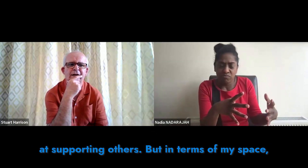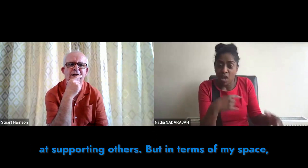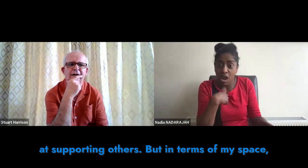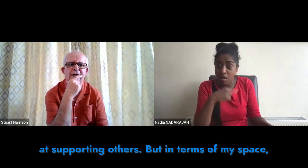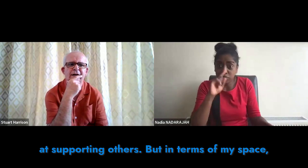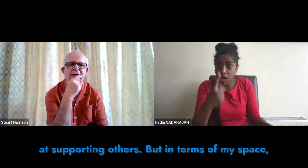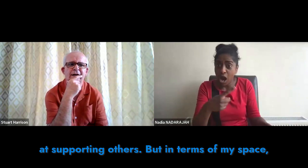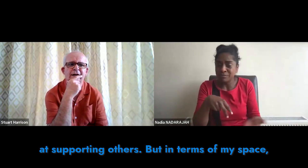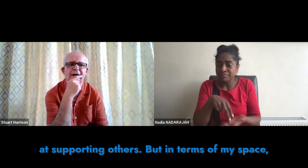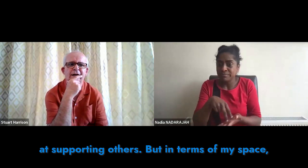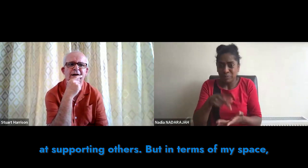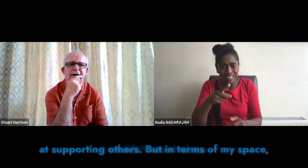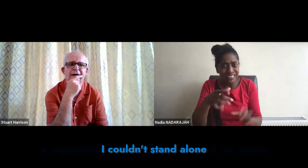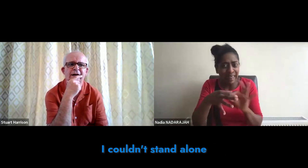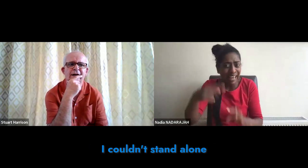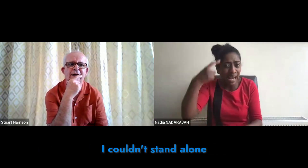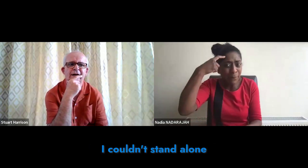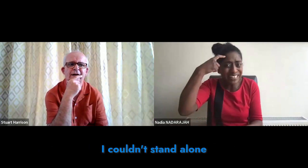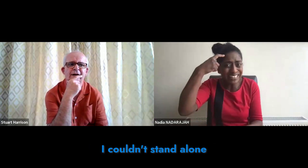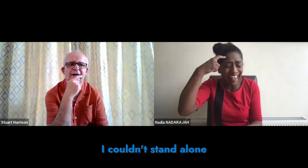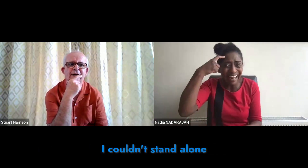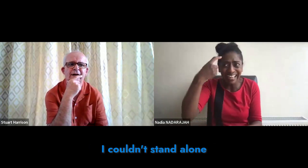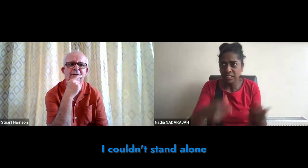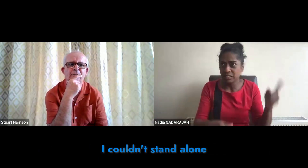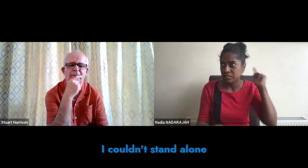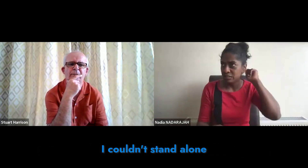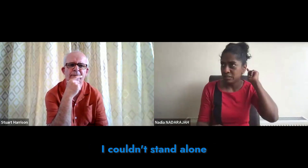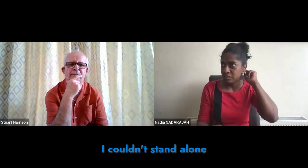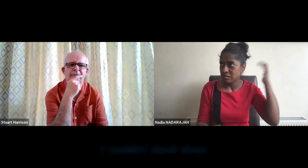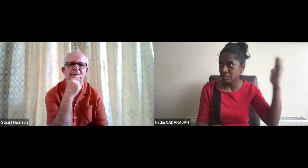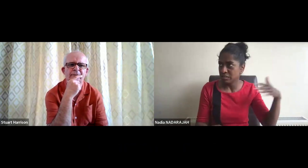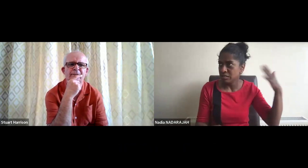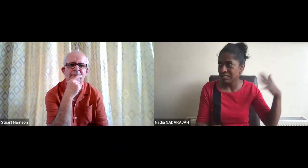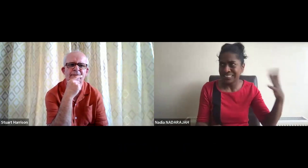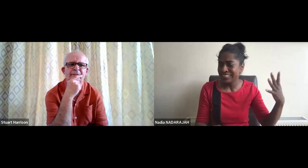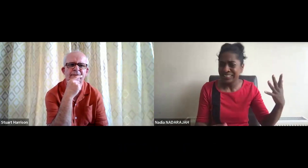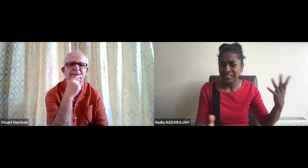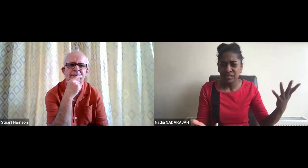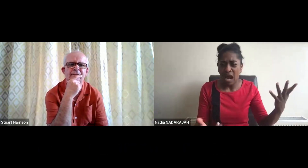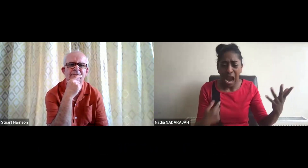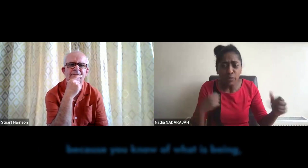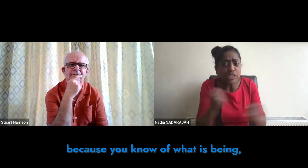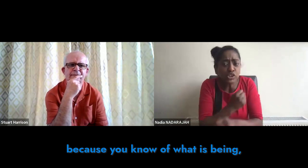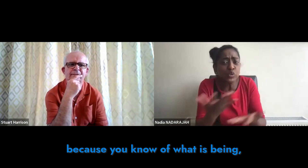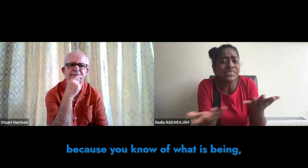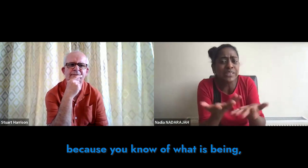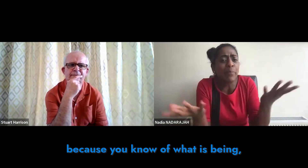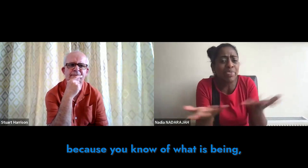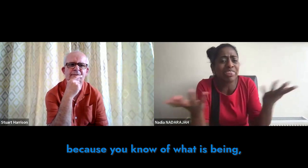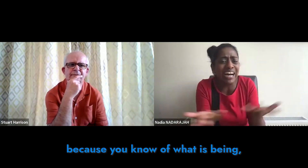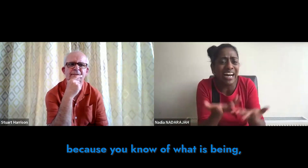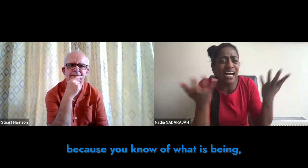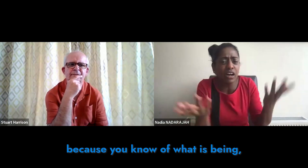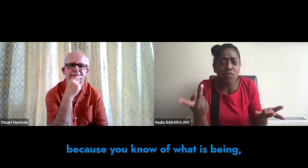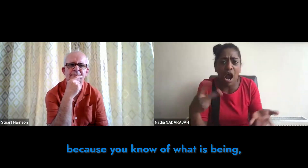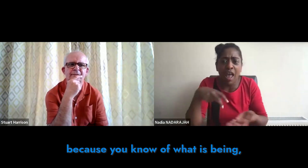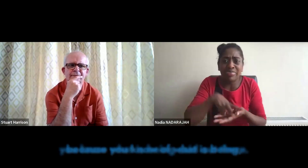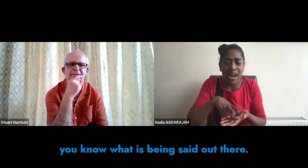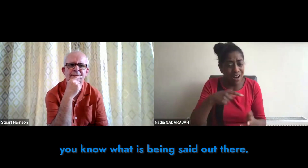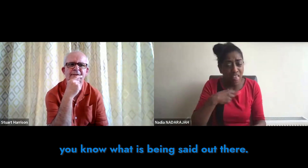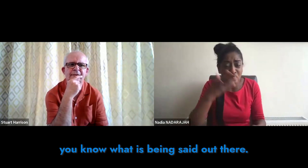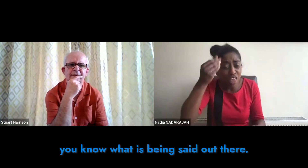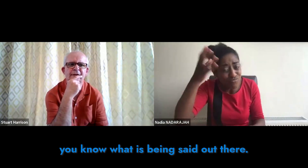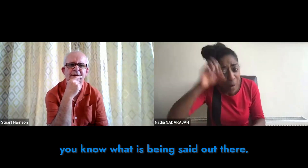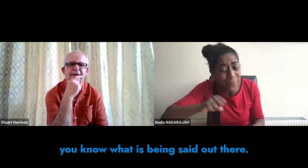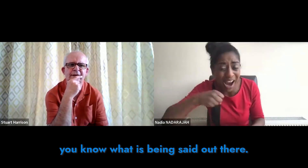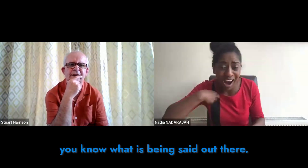of my space, I couldn't stand alone, because you know of what is being,